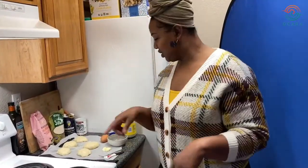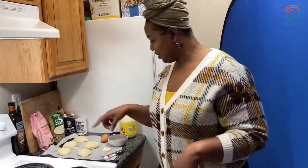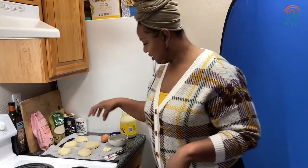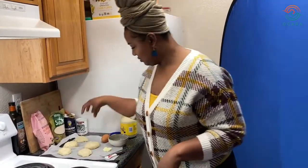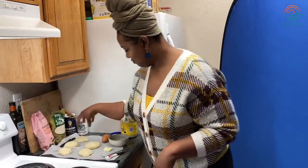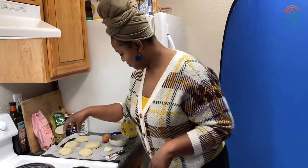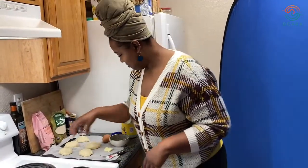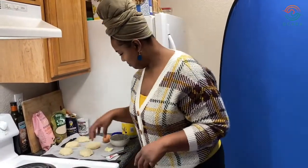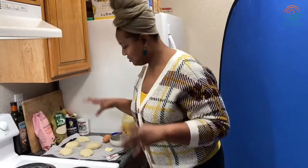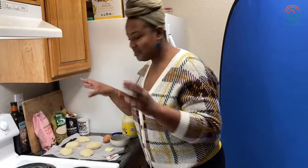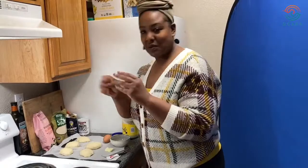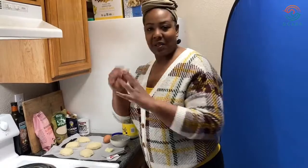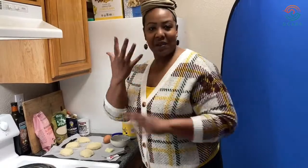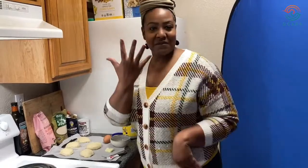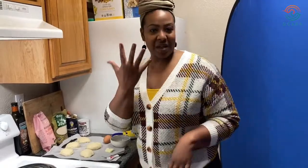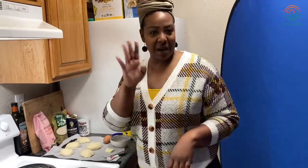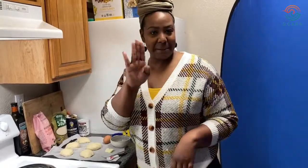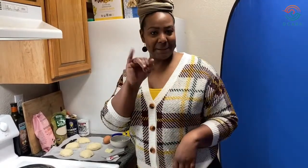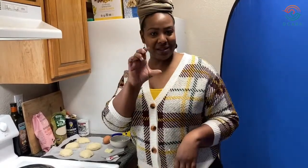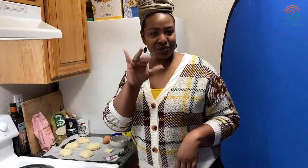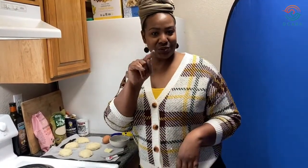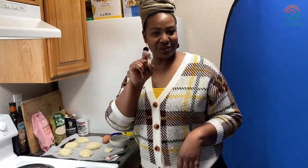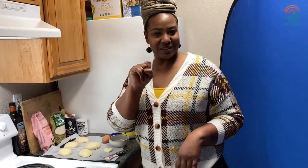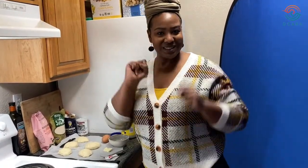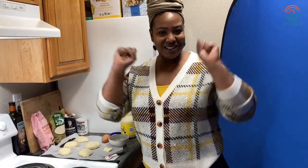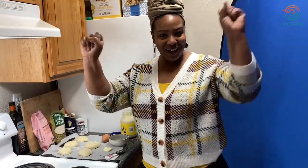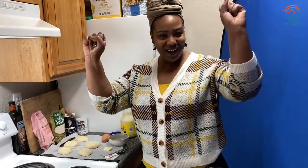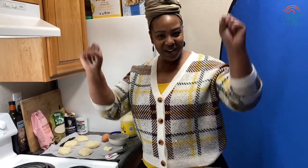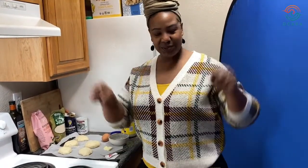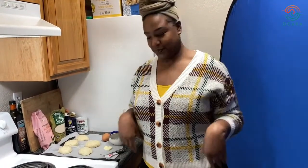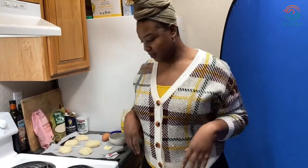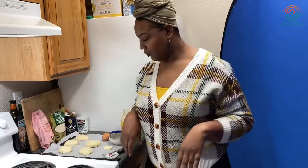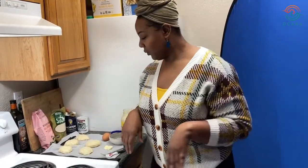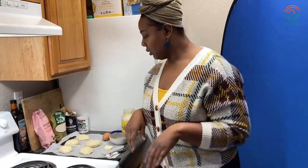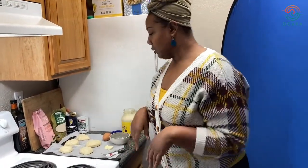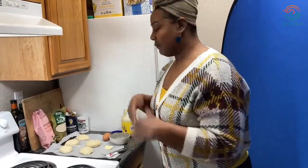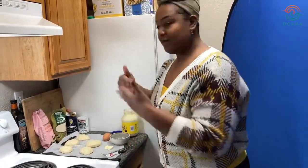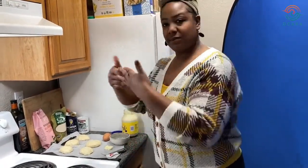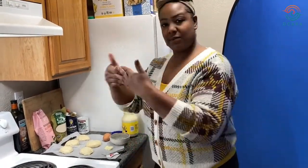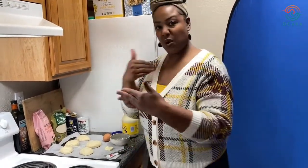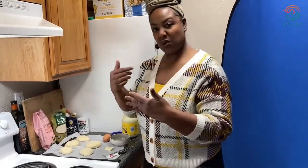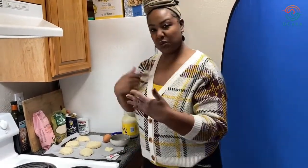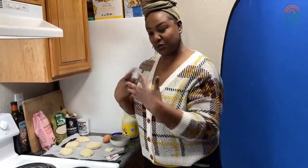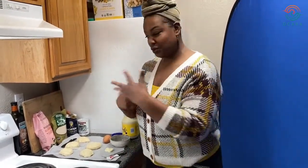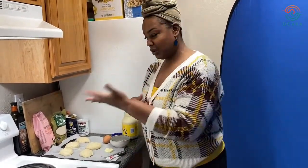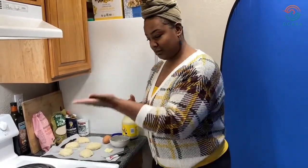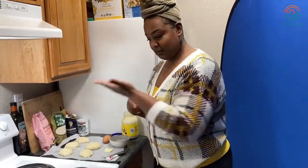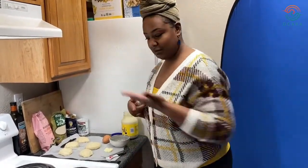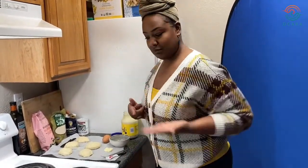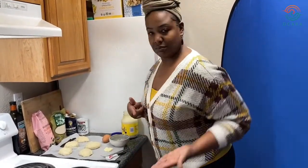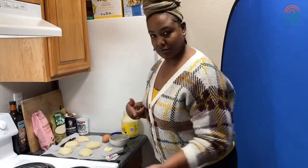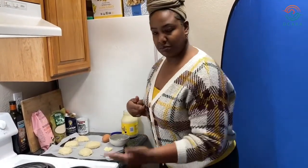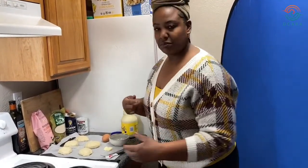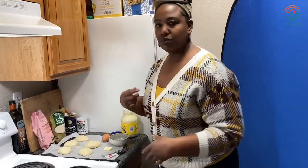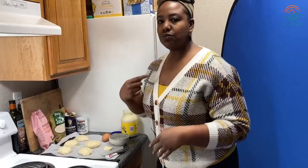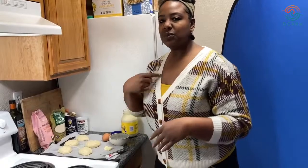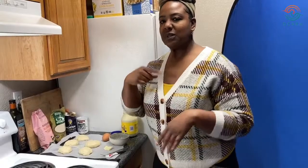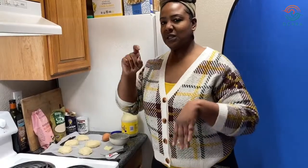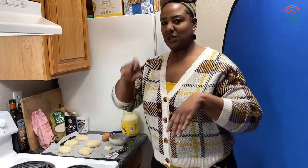I finished making all of my biscuits. I ended up with 5. Yay! Before we put them in the oven, we'll need to